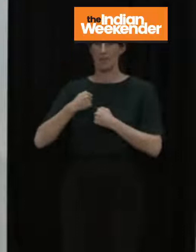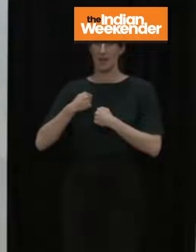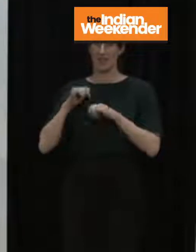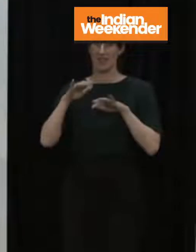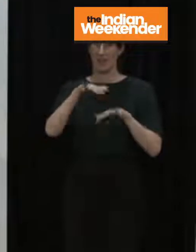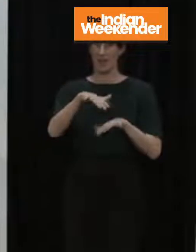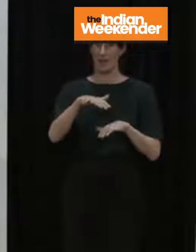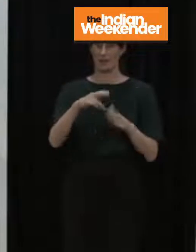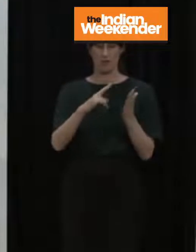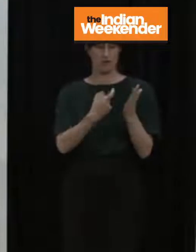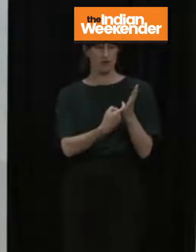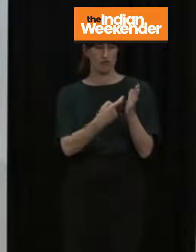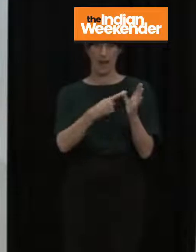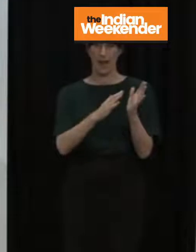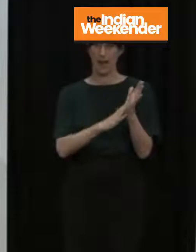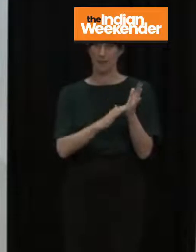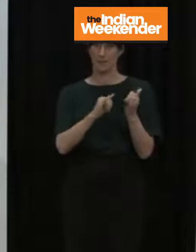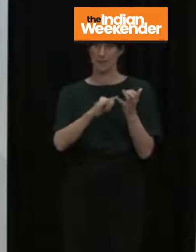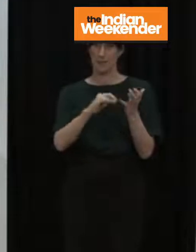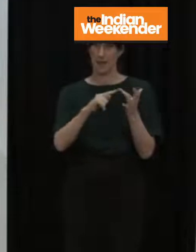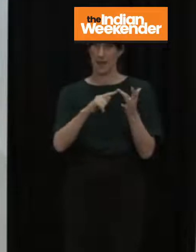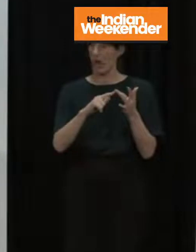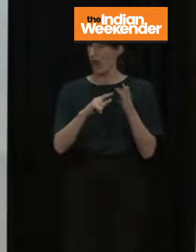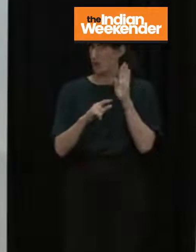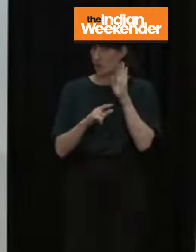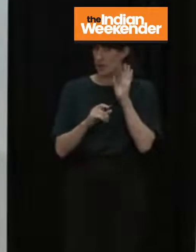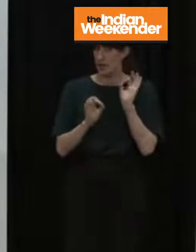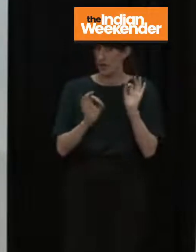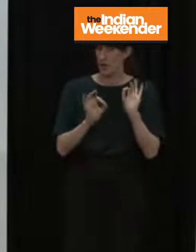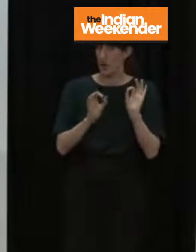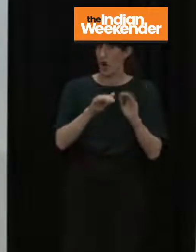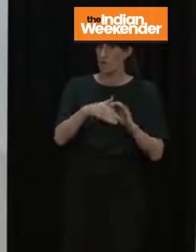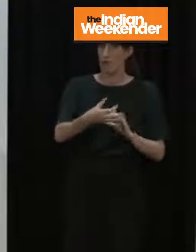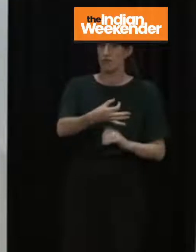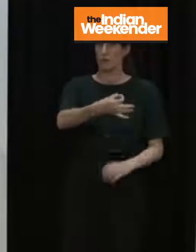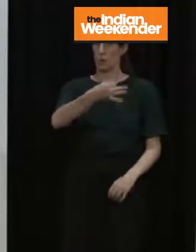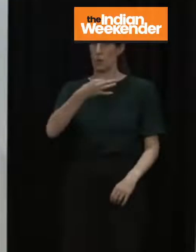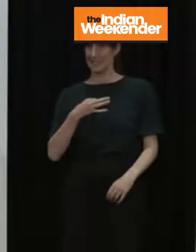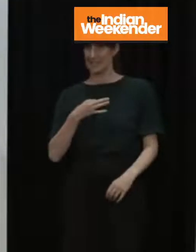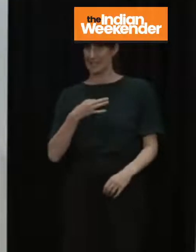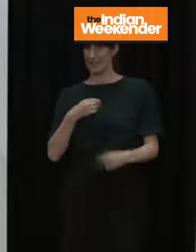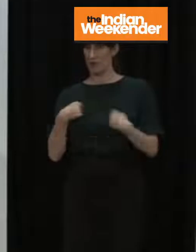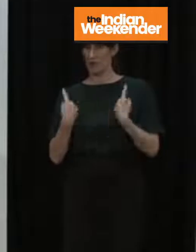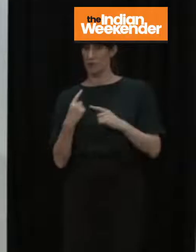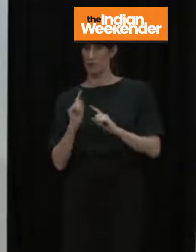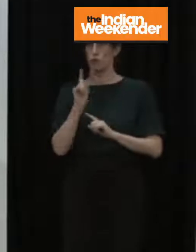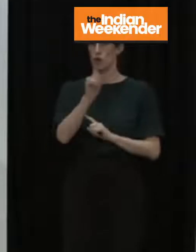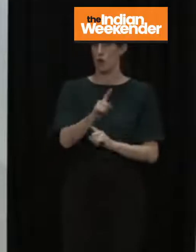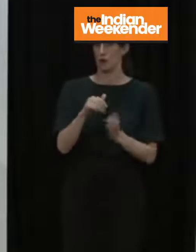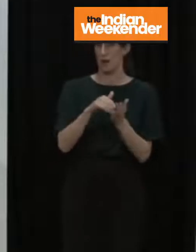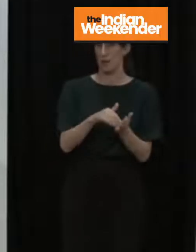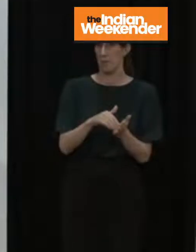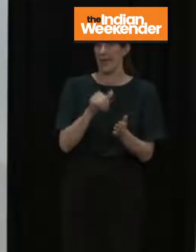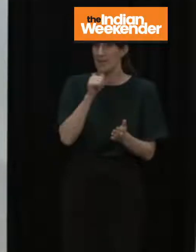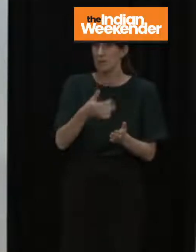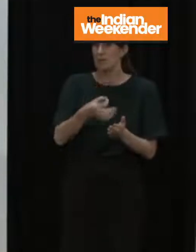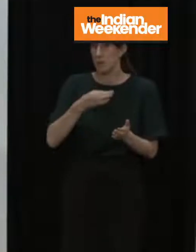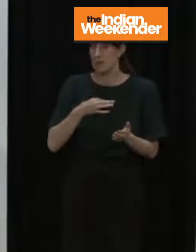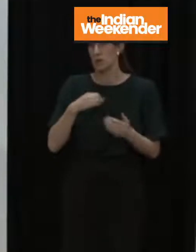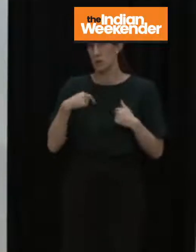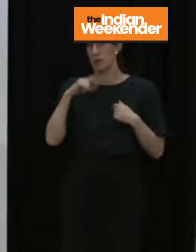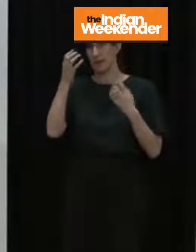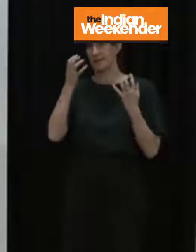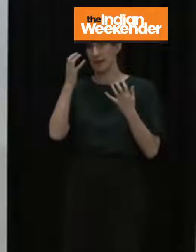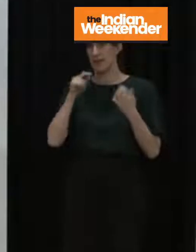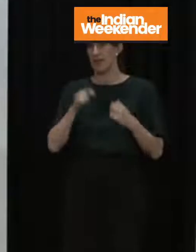aware that we've been requested to provide any, but obviously if a request were to come, we would consider that. And on the traffic light system, in terms